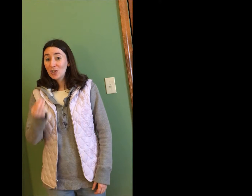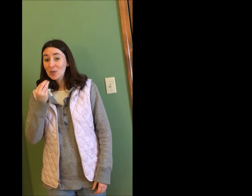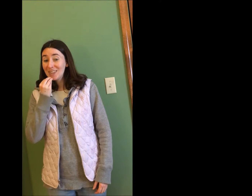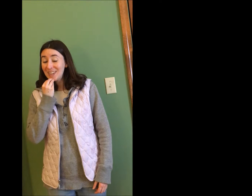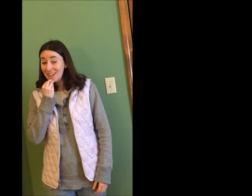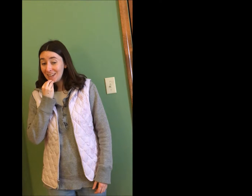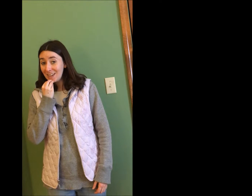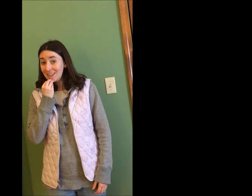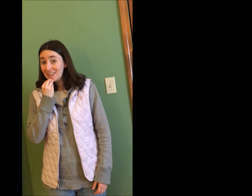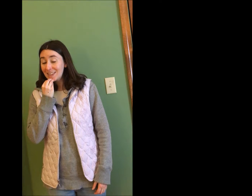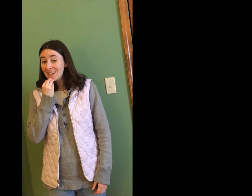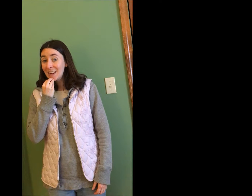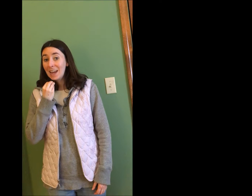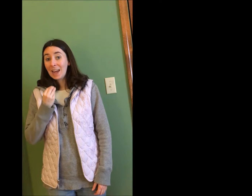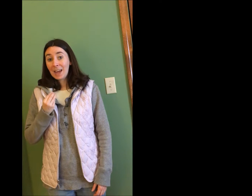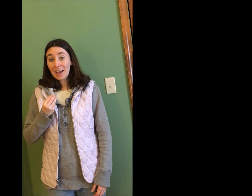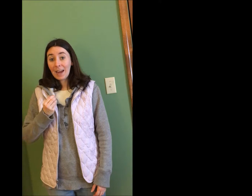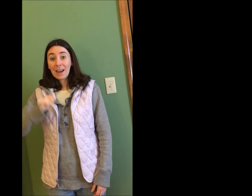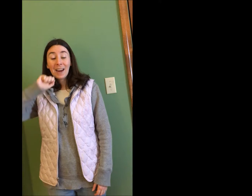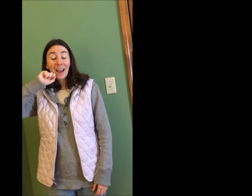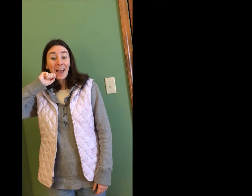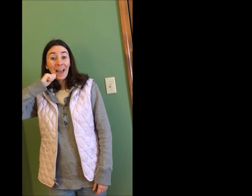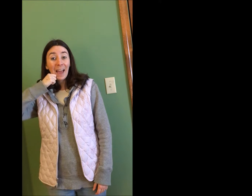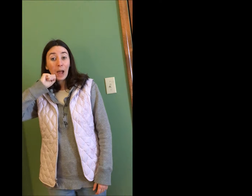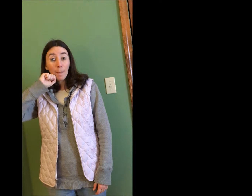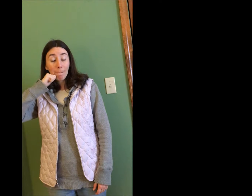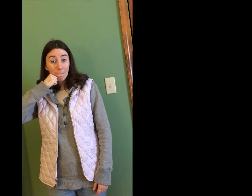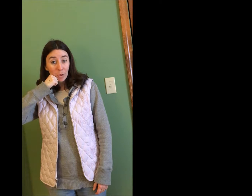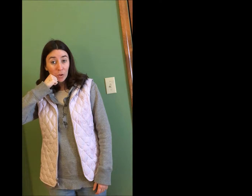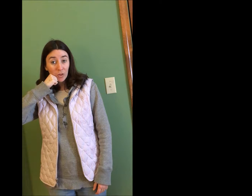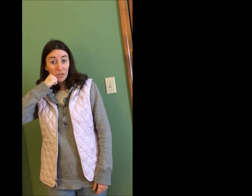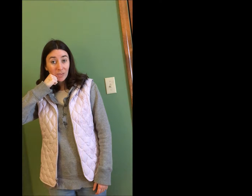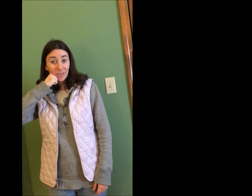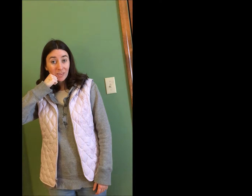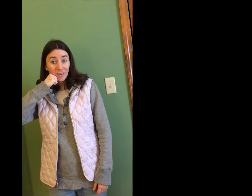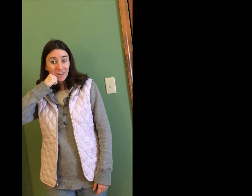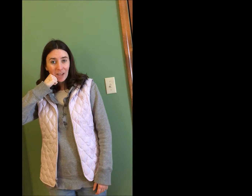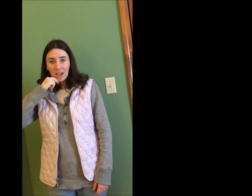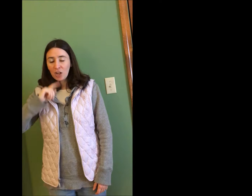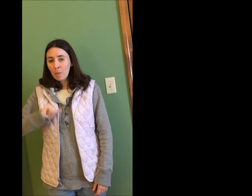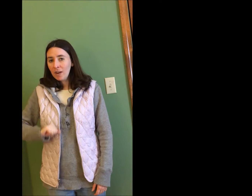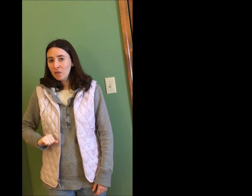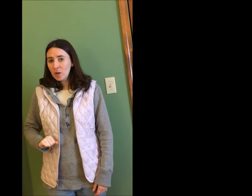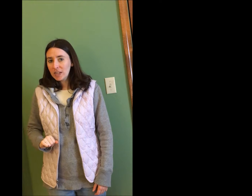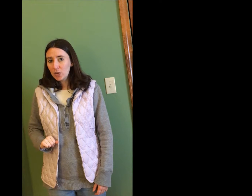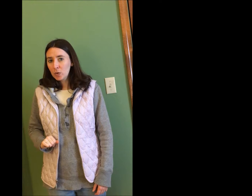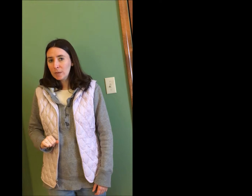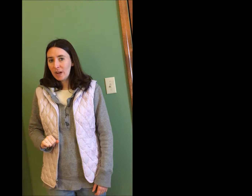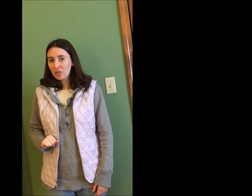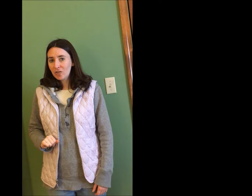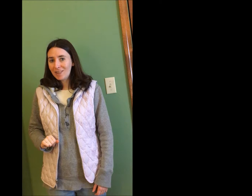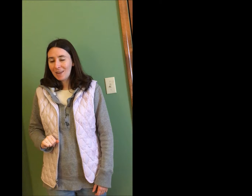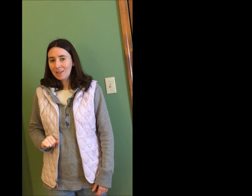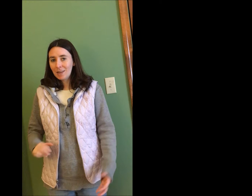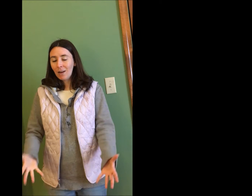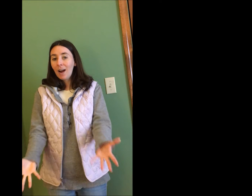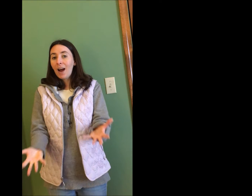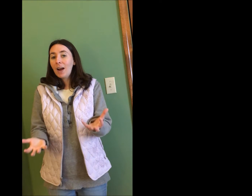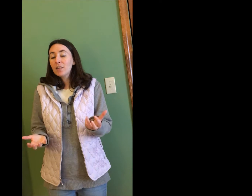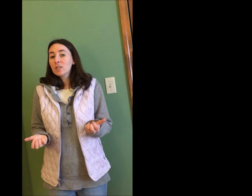to eat a apple. Now you might have noticed I threw some extra signs in there. I also